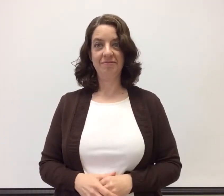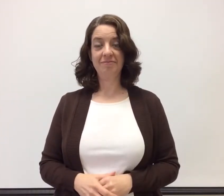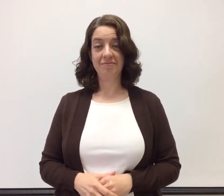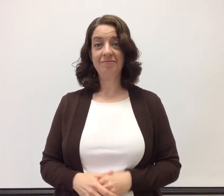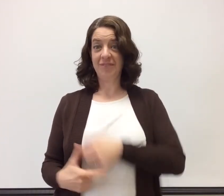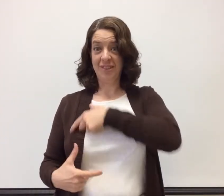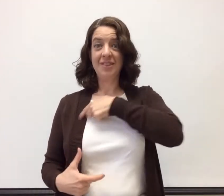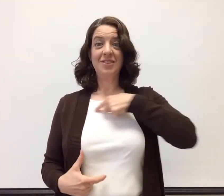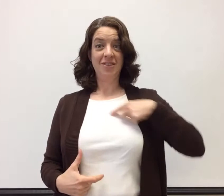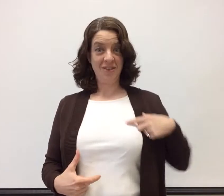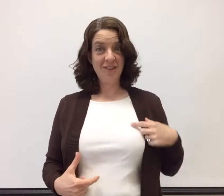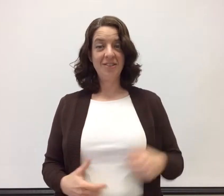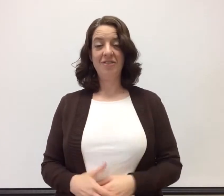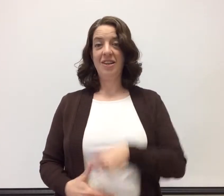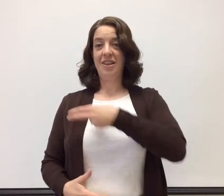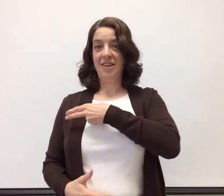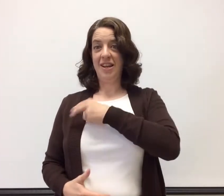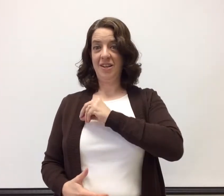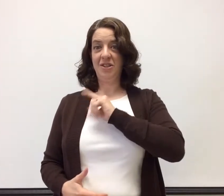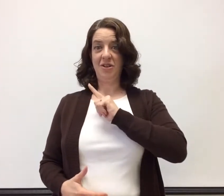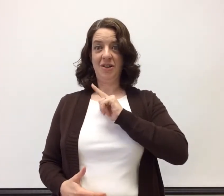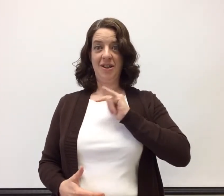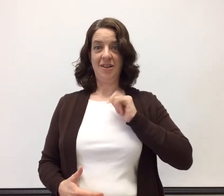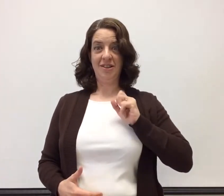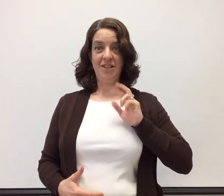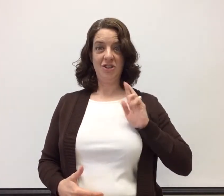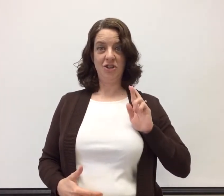Hollister across the front. So that's where it's written. So here's how I'm going to